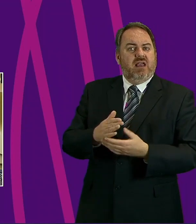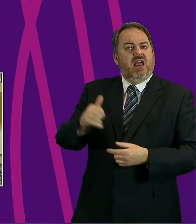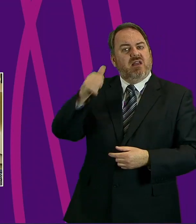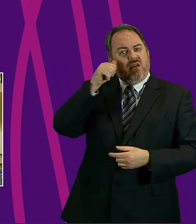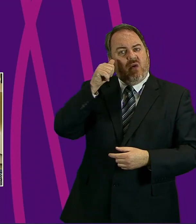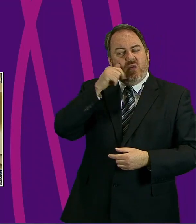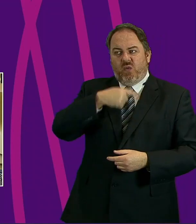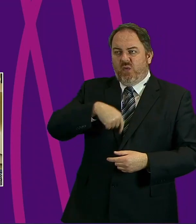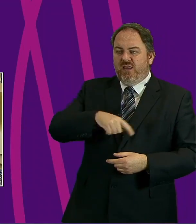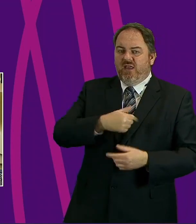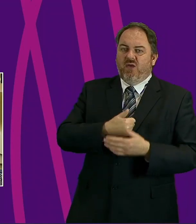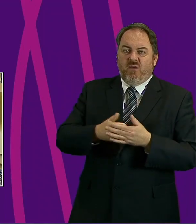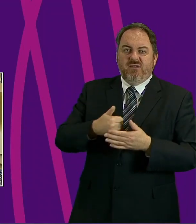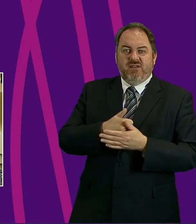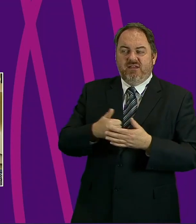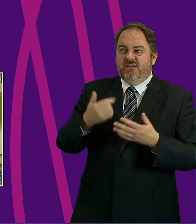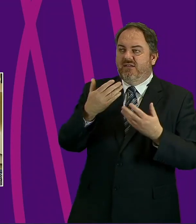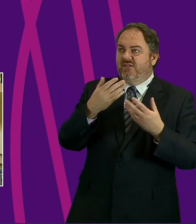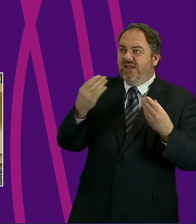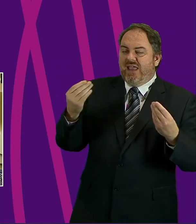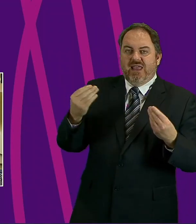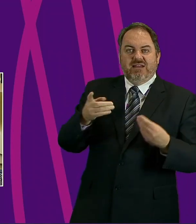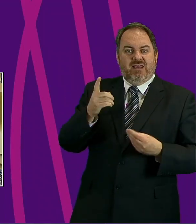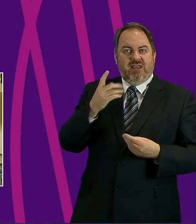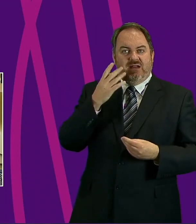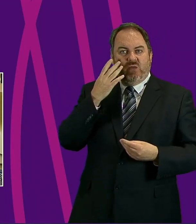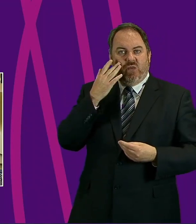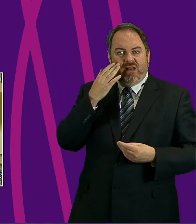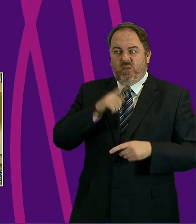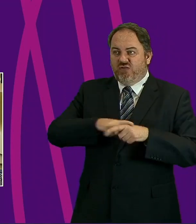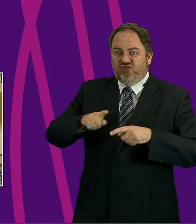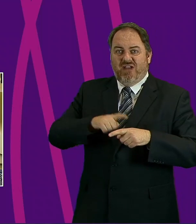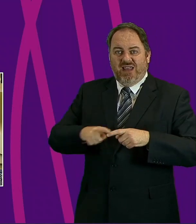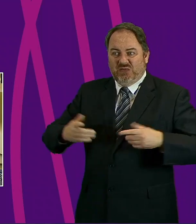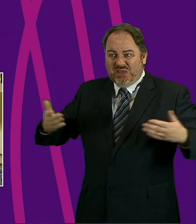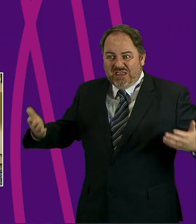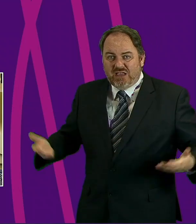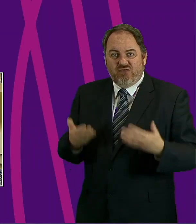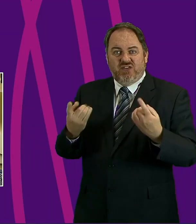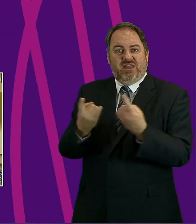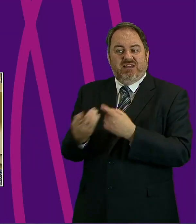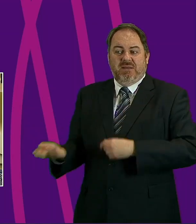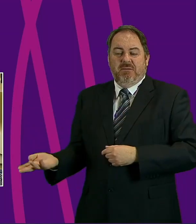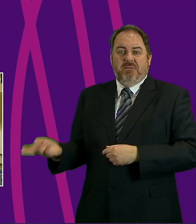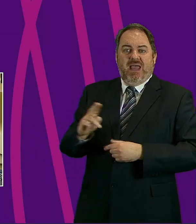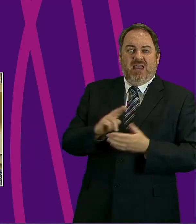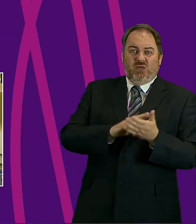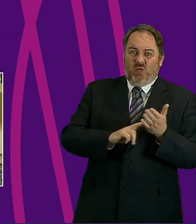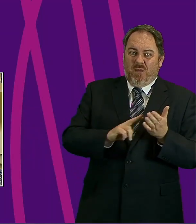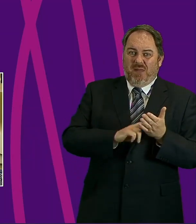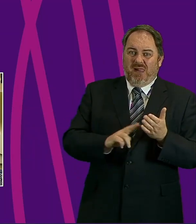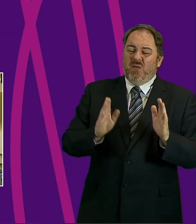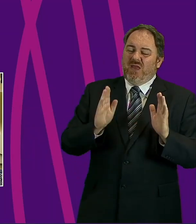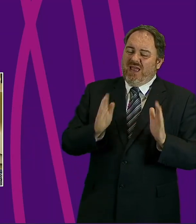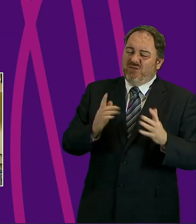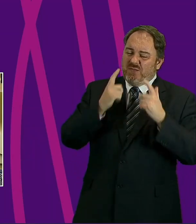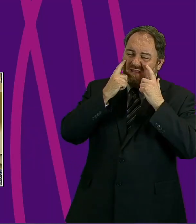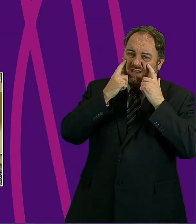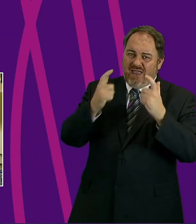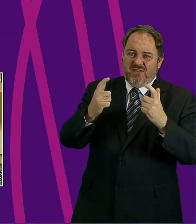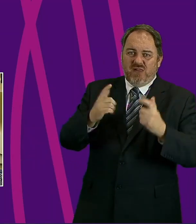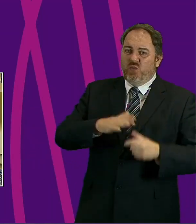us to forget in our anxiety to get things moving and get back to normal. But we really would be making a huge mistake if we moved